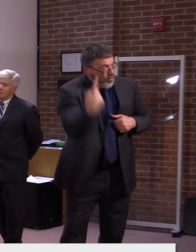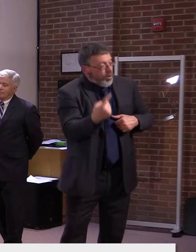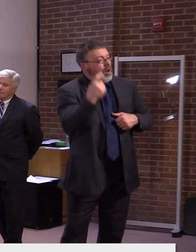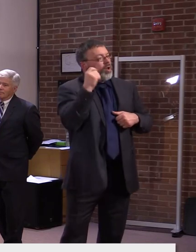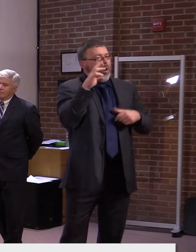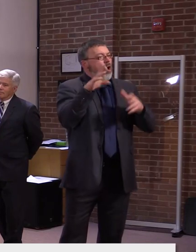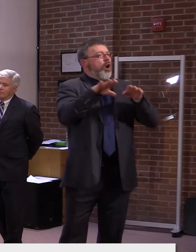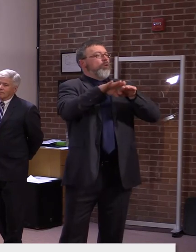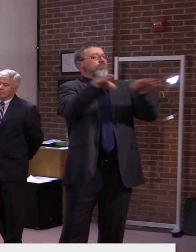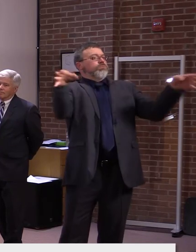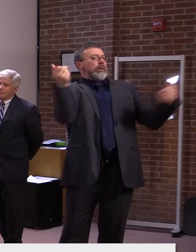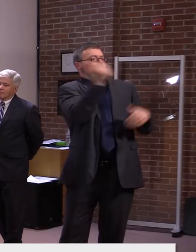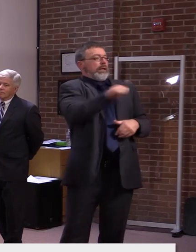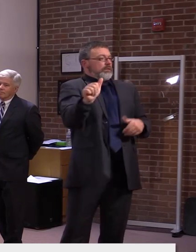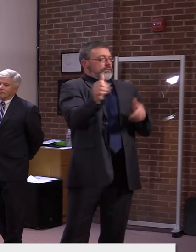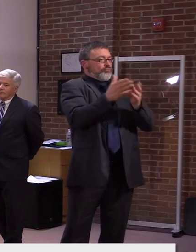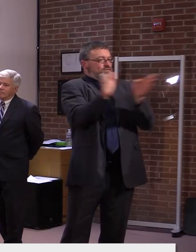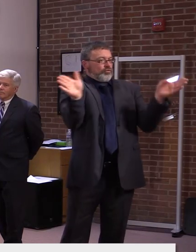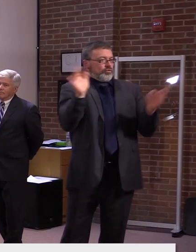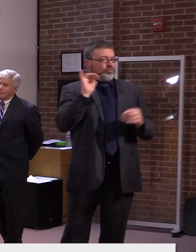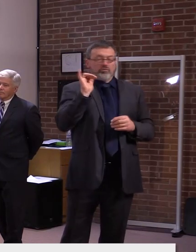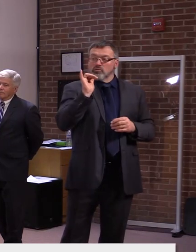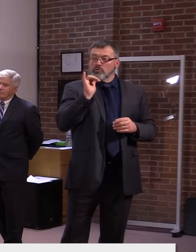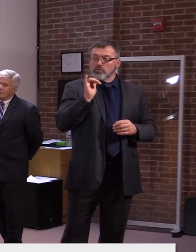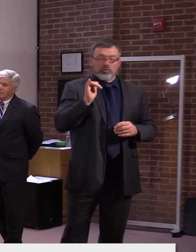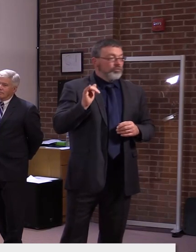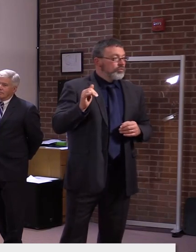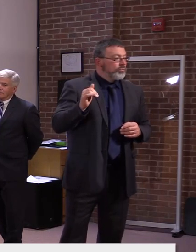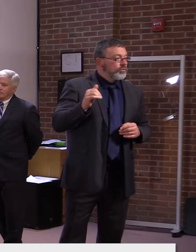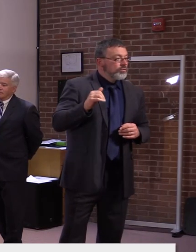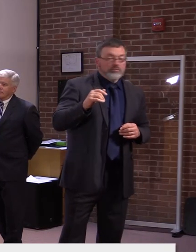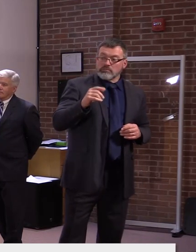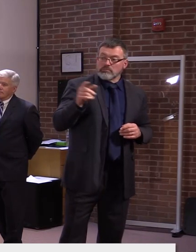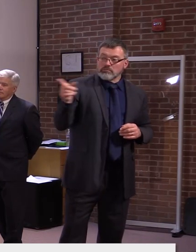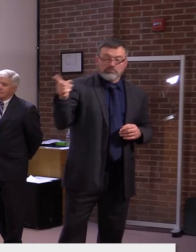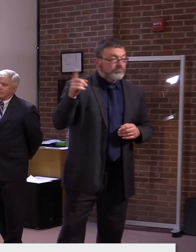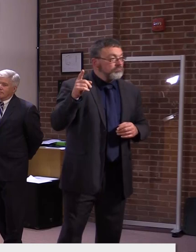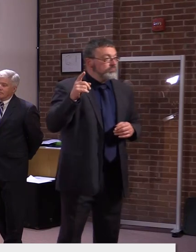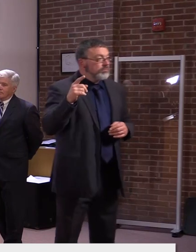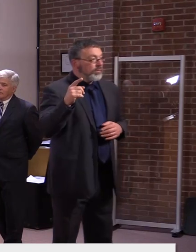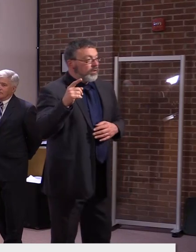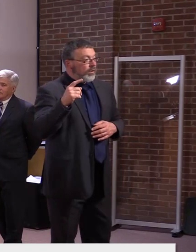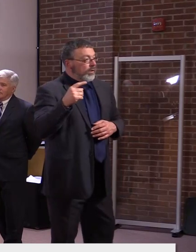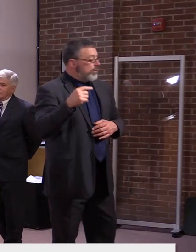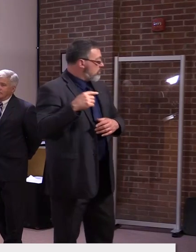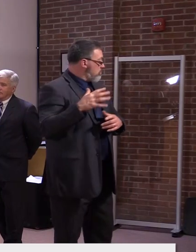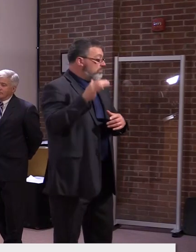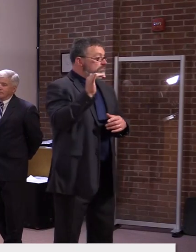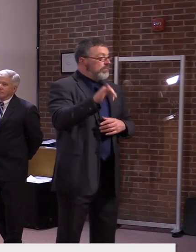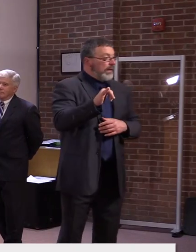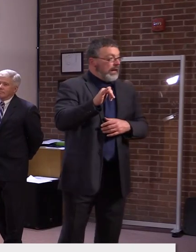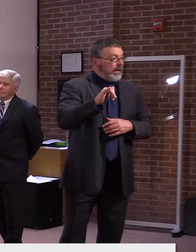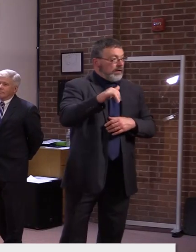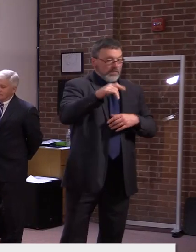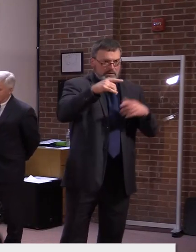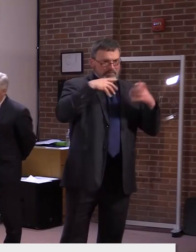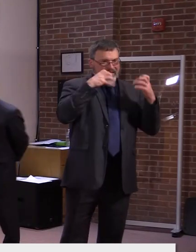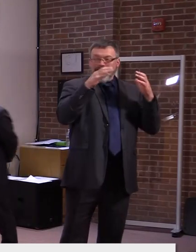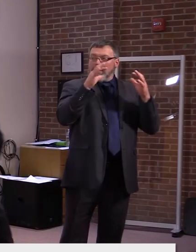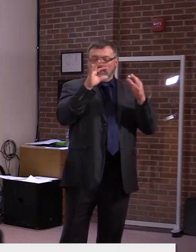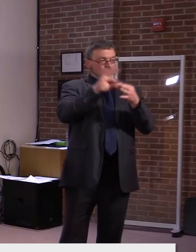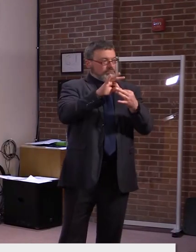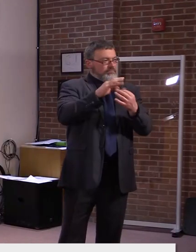like sort of a general catch-all sort of bed situation for to help us stabilize? Secretary